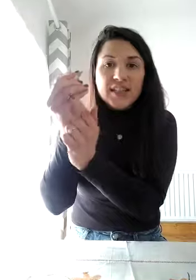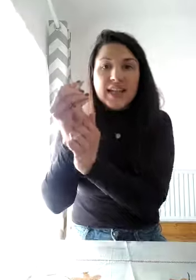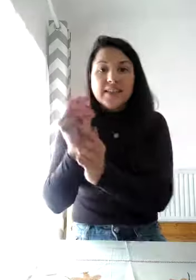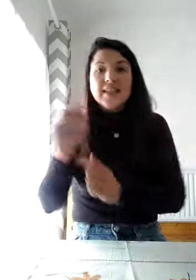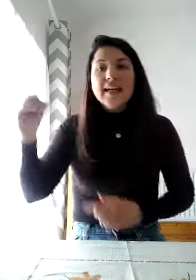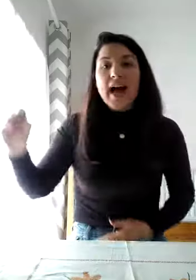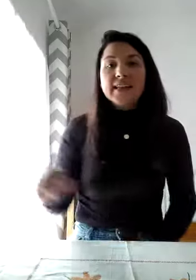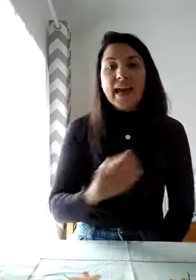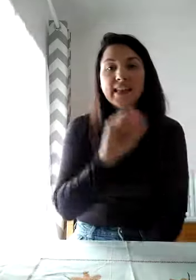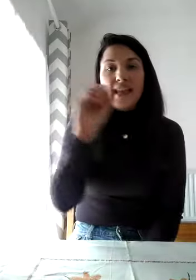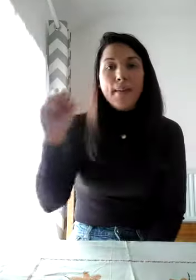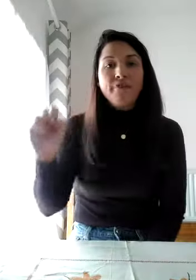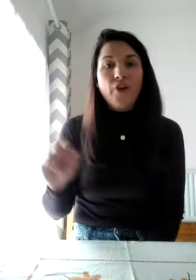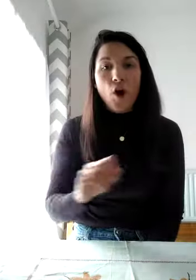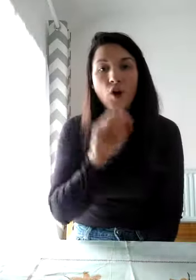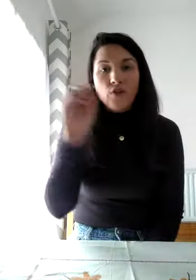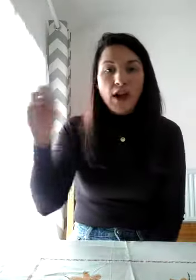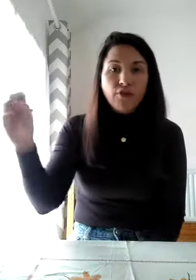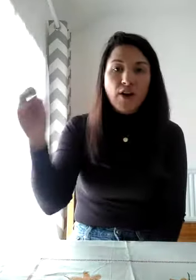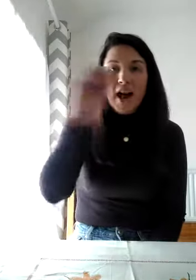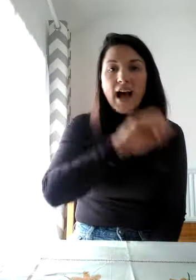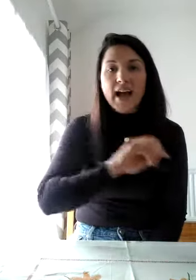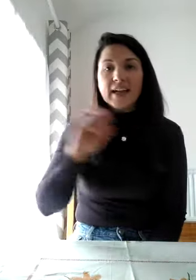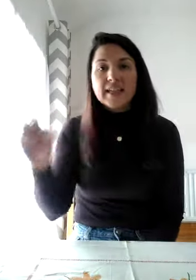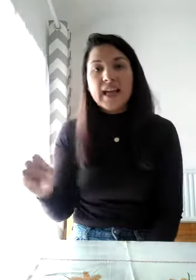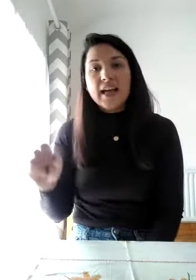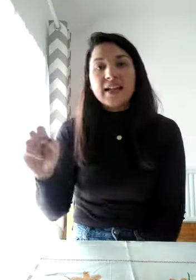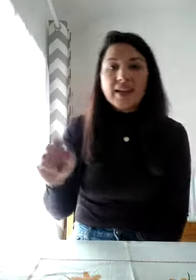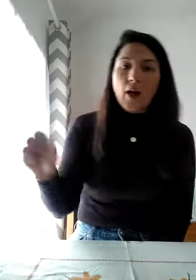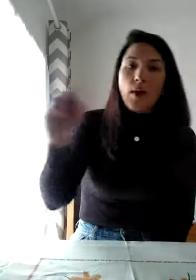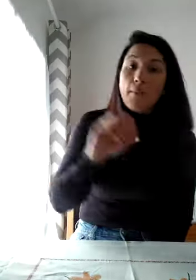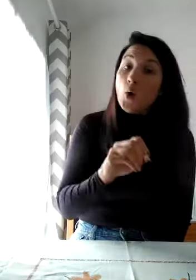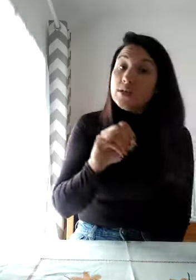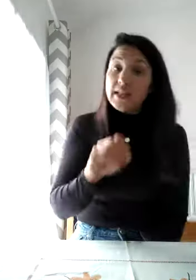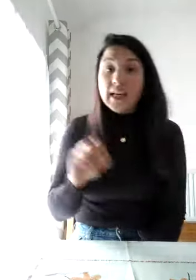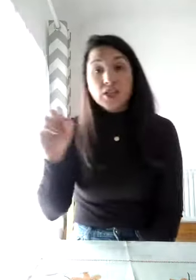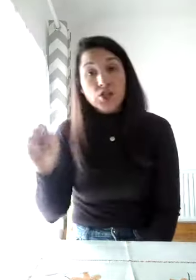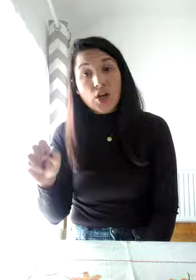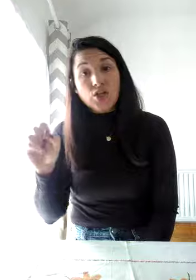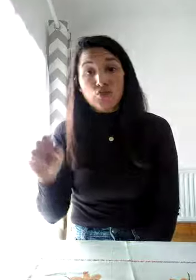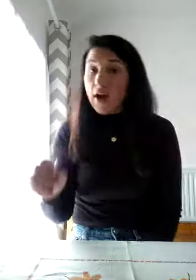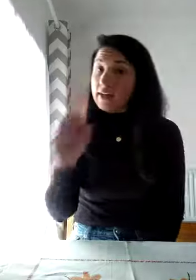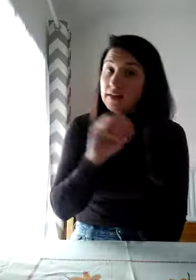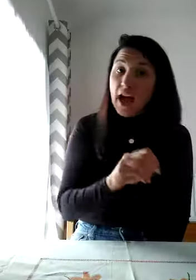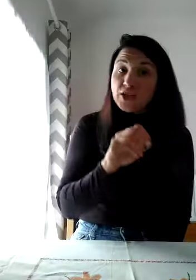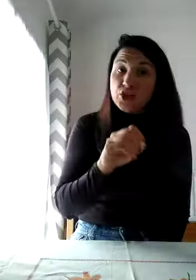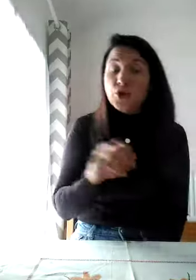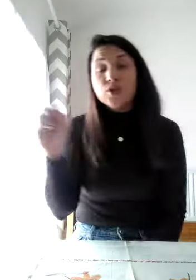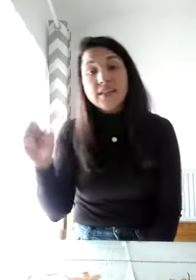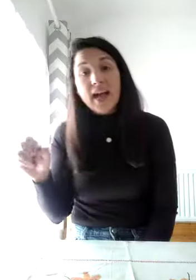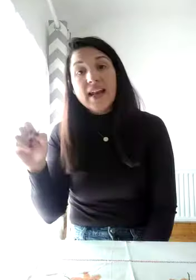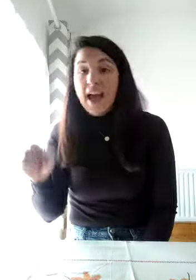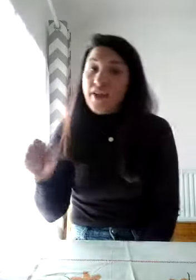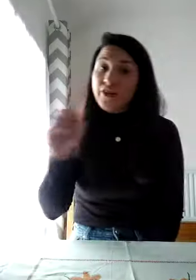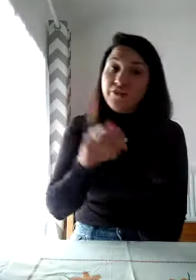in and take them for a ride. Now I'm holding it just right, but not too tight. Every